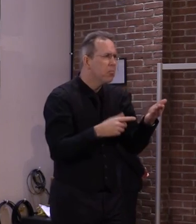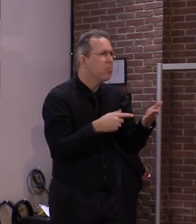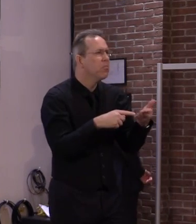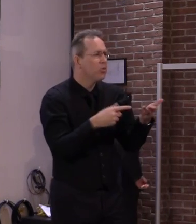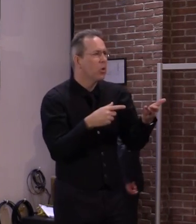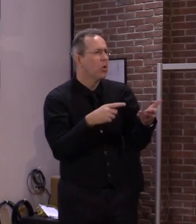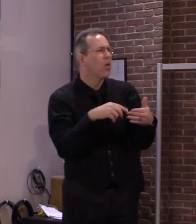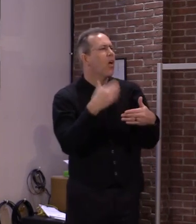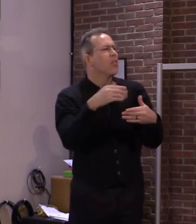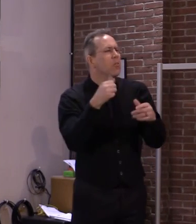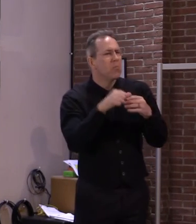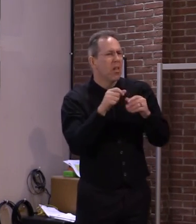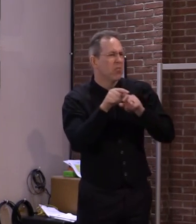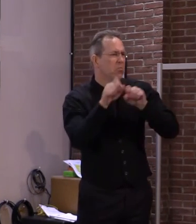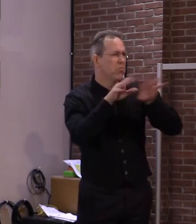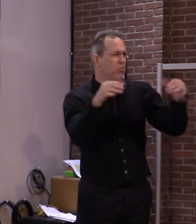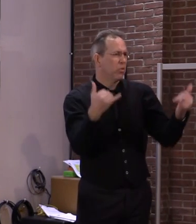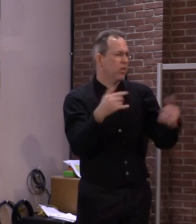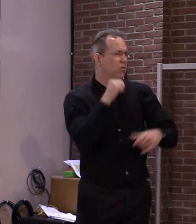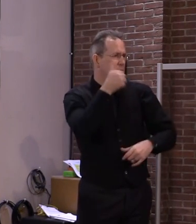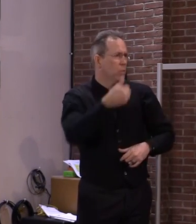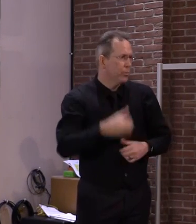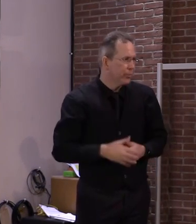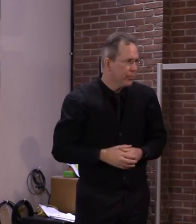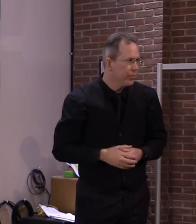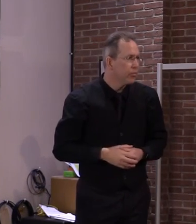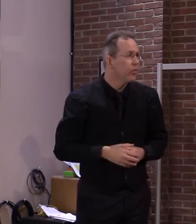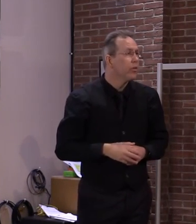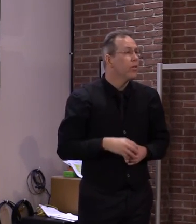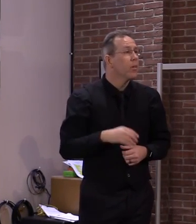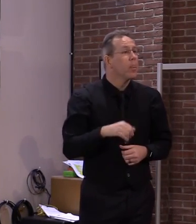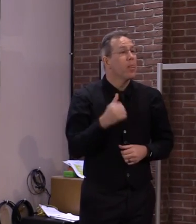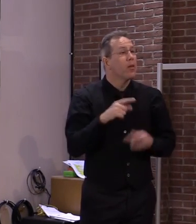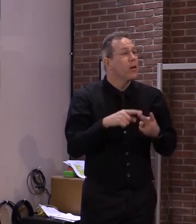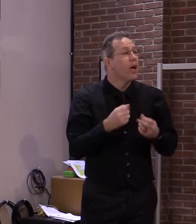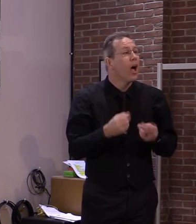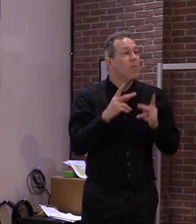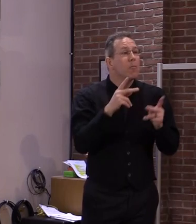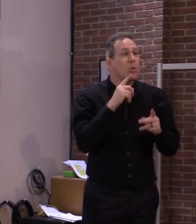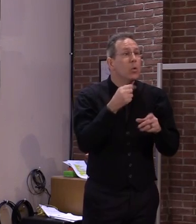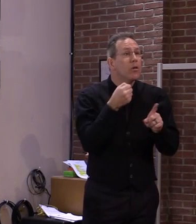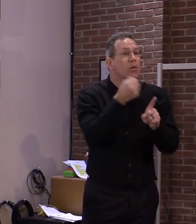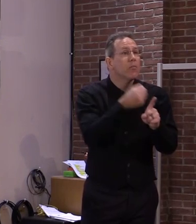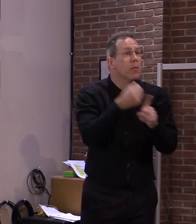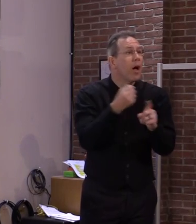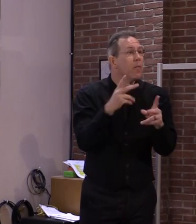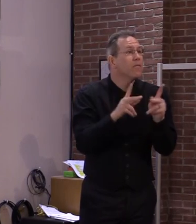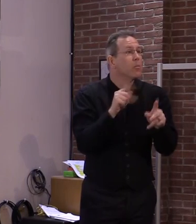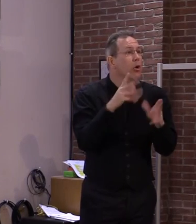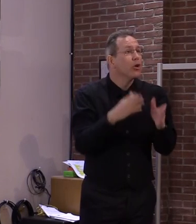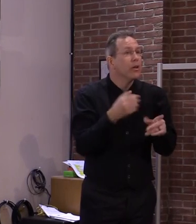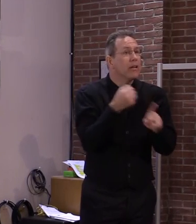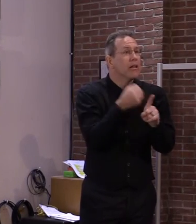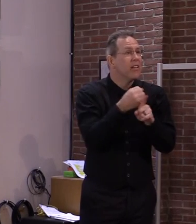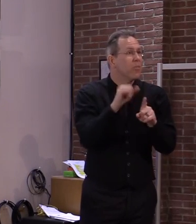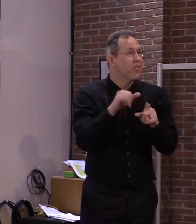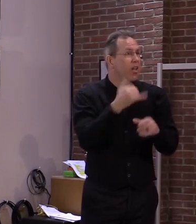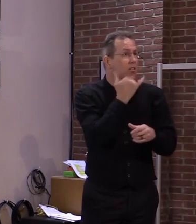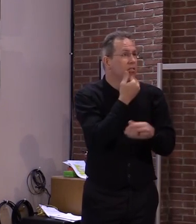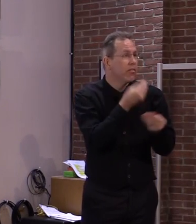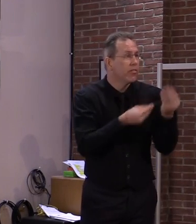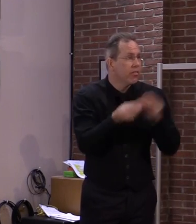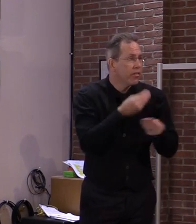To the question about the number of Vermonters, I'm not sure we will ever know the exact count. We